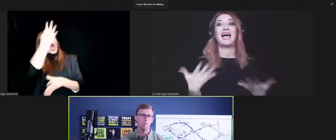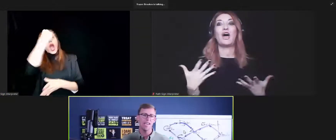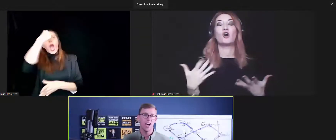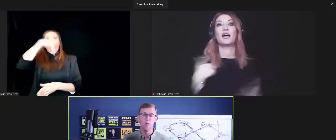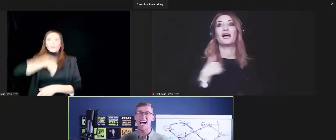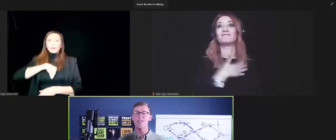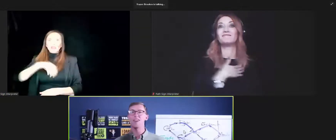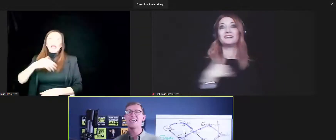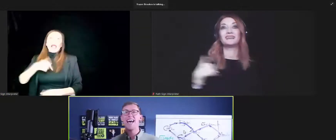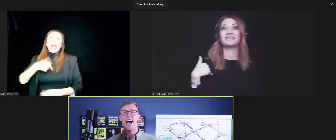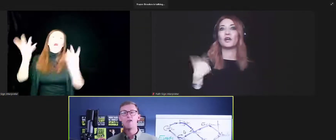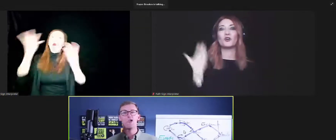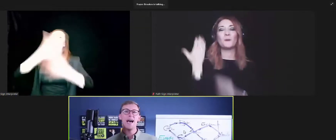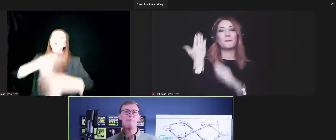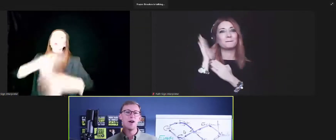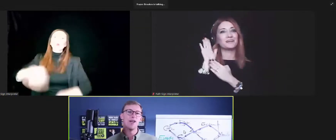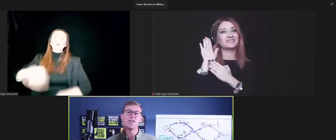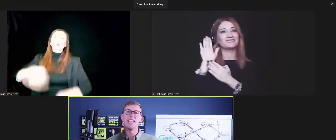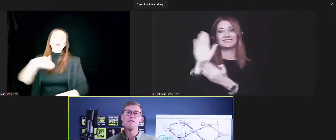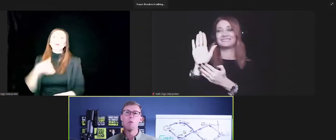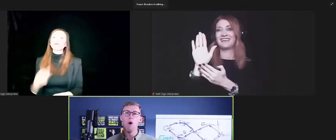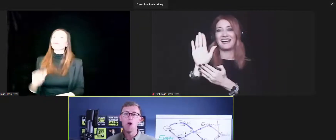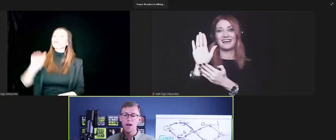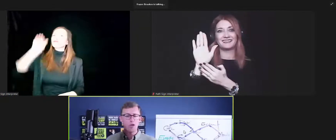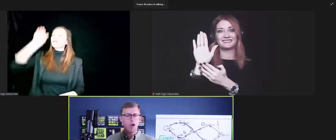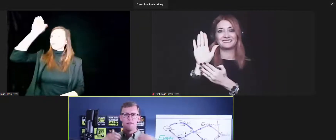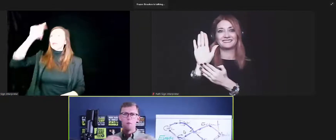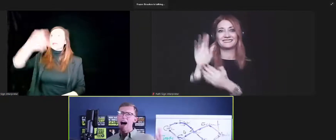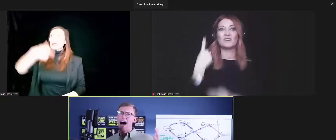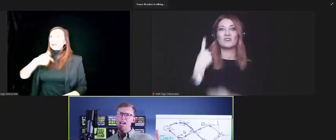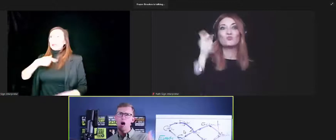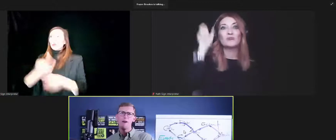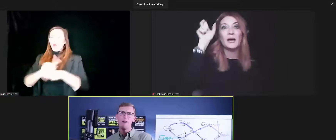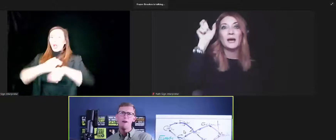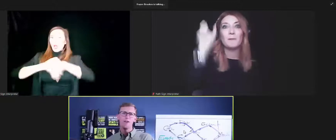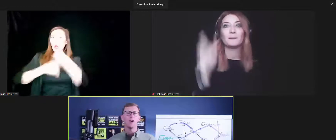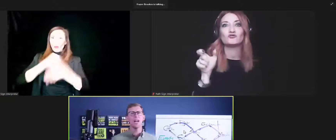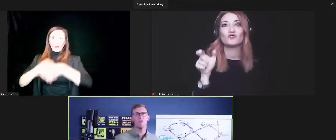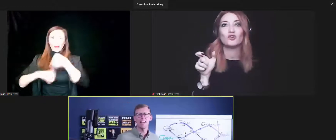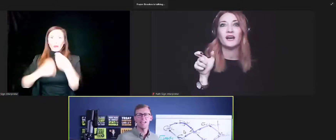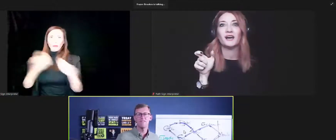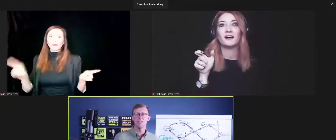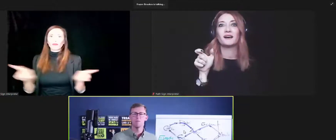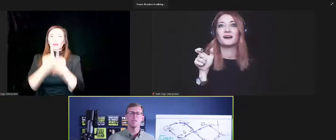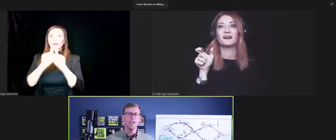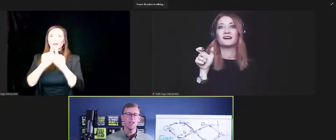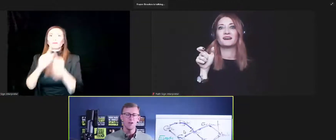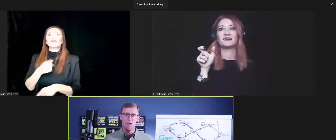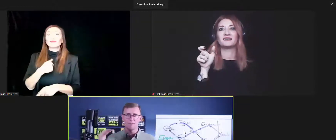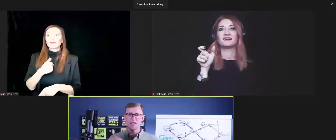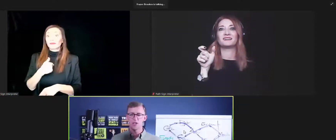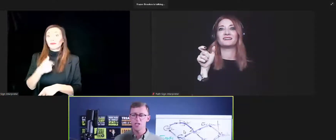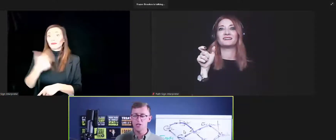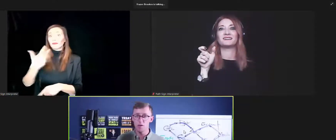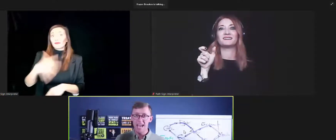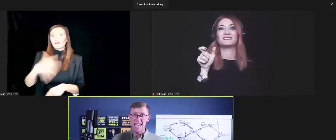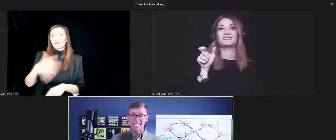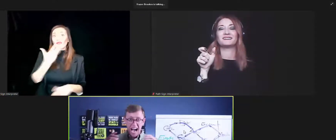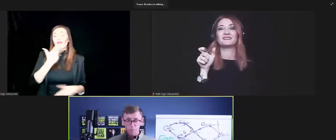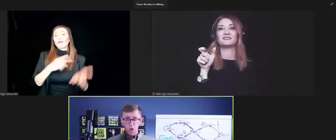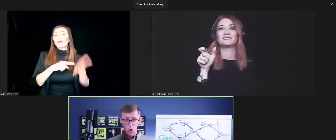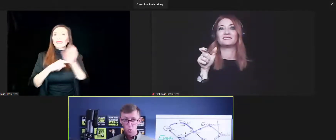speaker, who is actually a chairperson level 1, which from what I know about your guys' ranking advancement, your rank advancement system